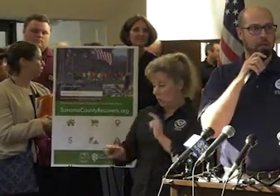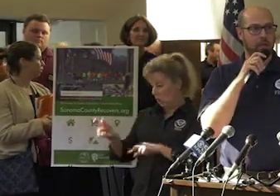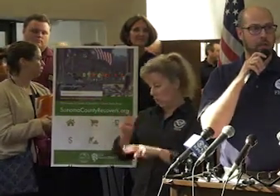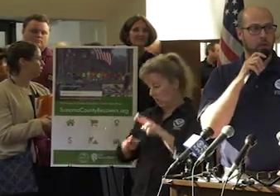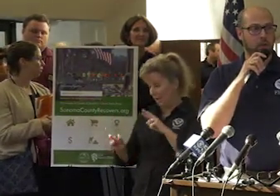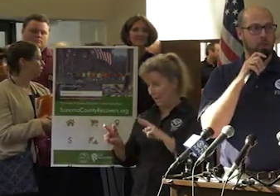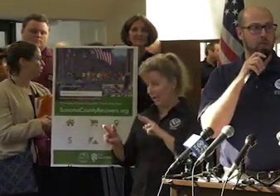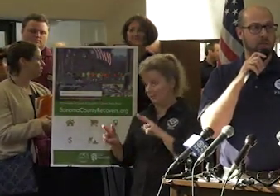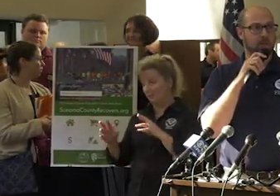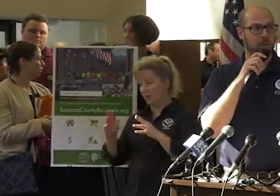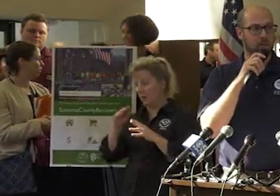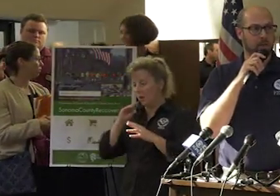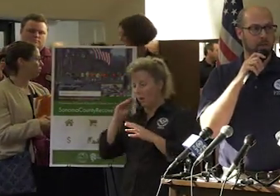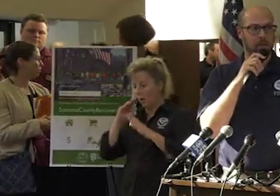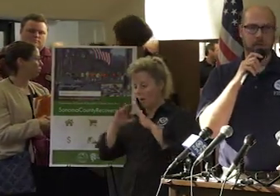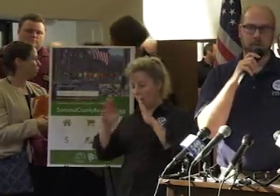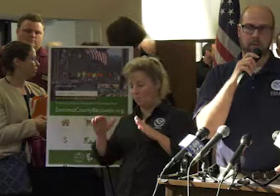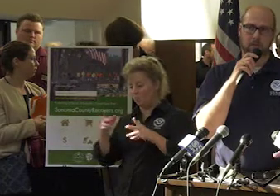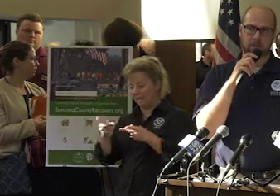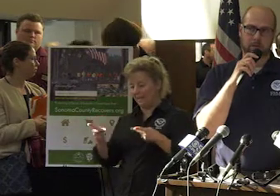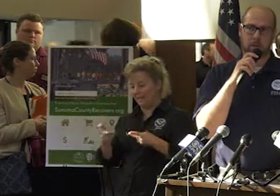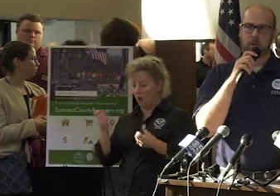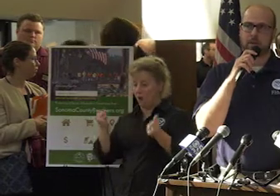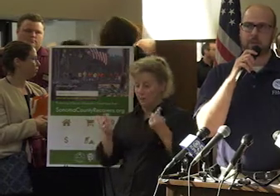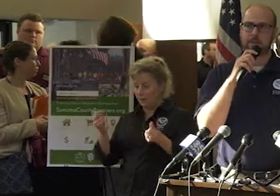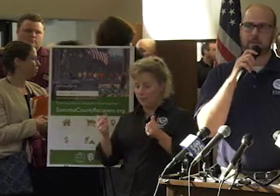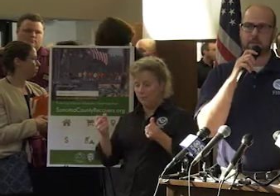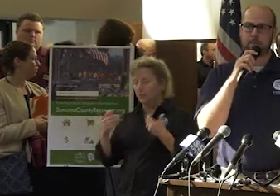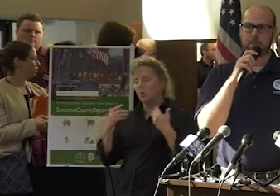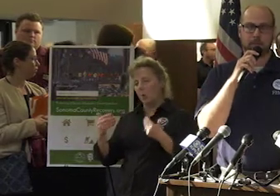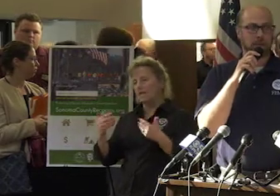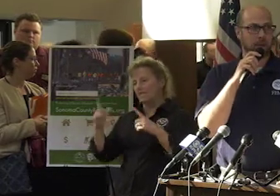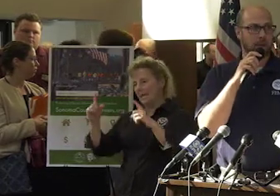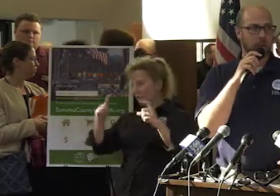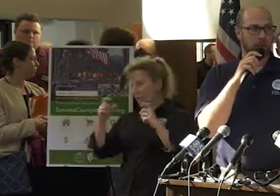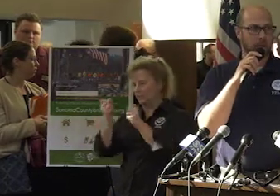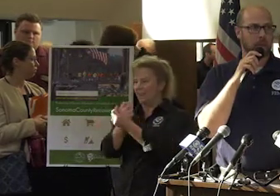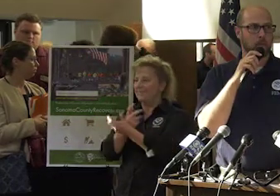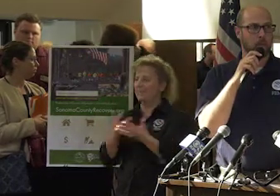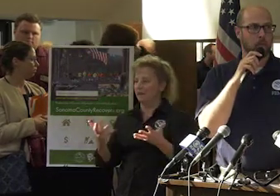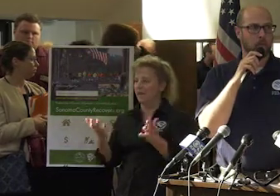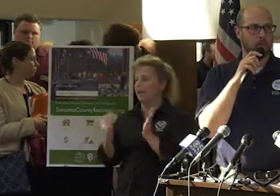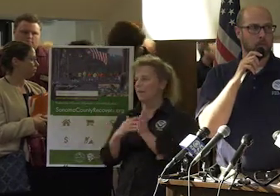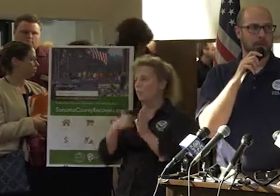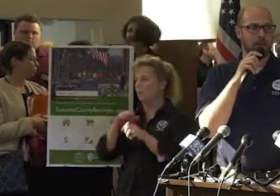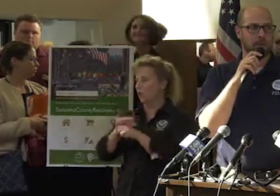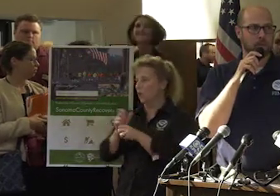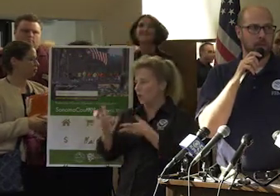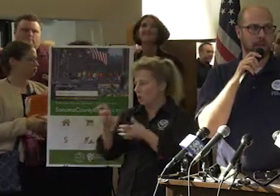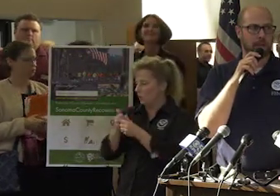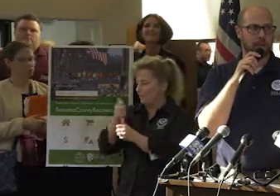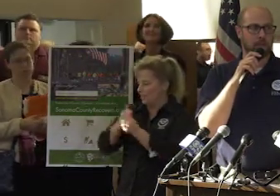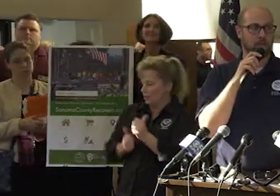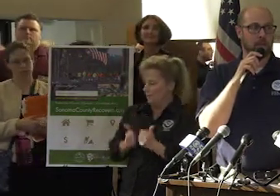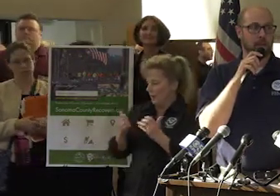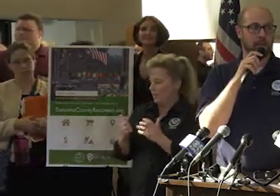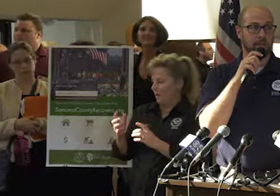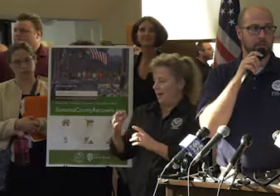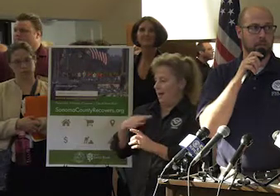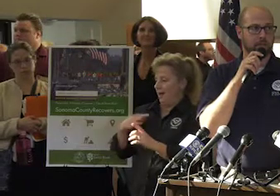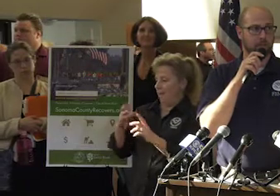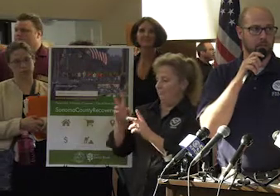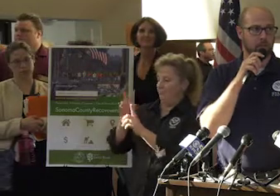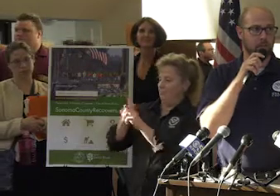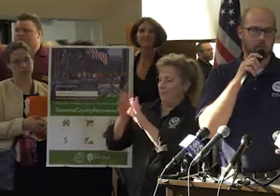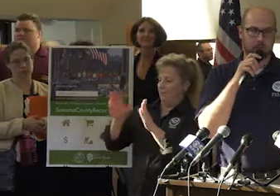at home sites and automobiles, please just go ahead and take pictures of everything. And again, we're going to work with each survivor and each applicant to make sure they're getting